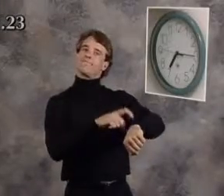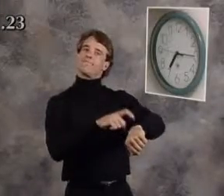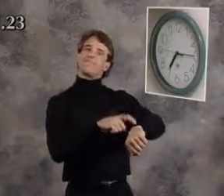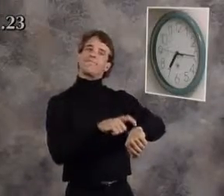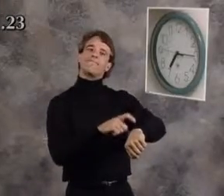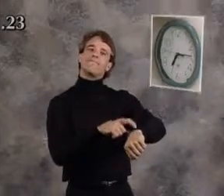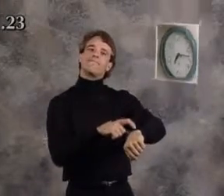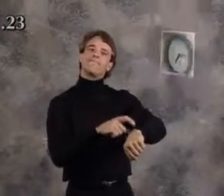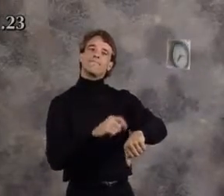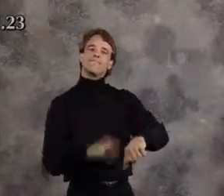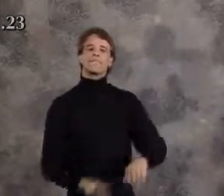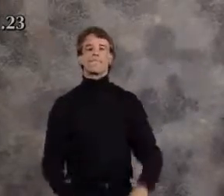Time.